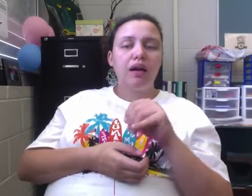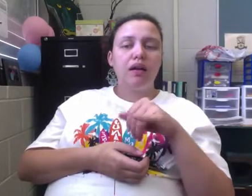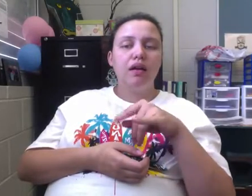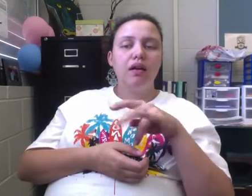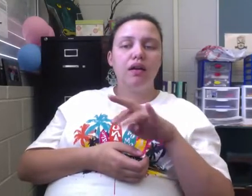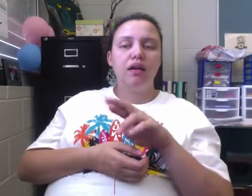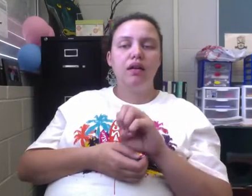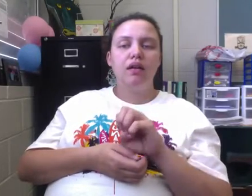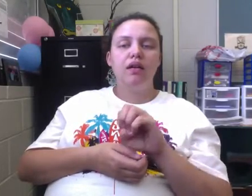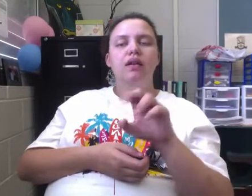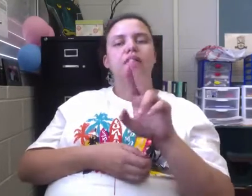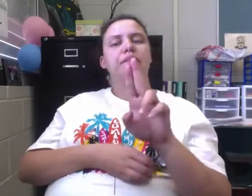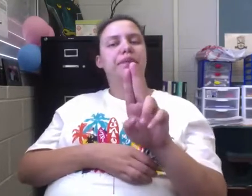Umpire.